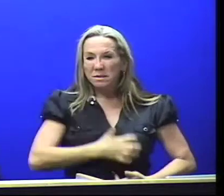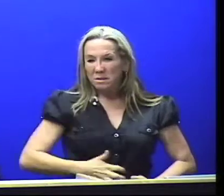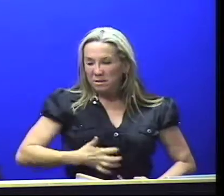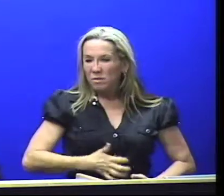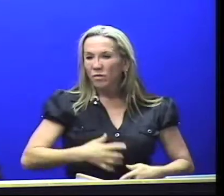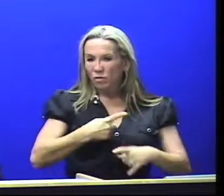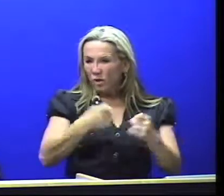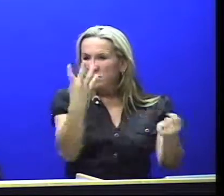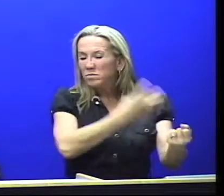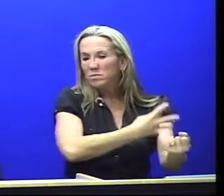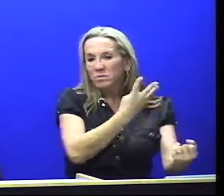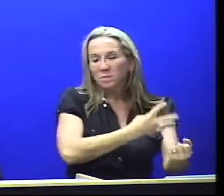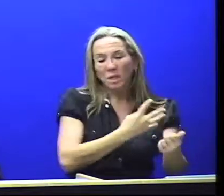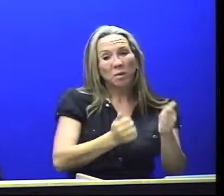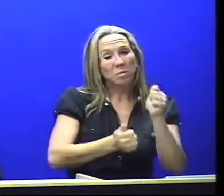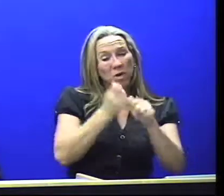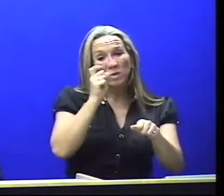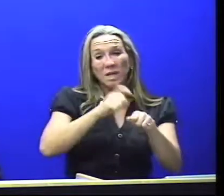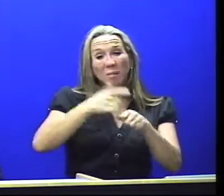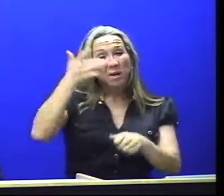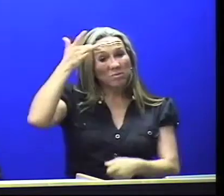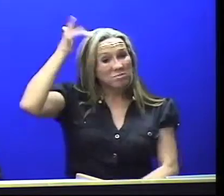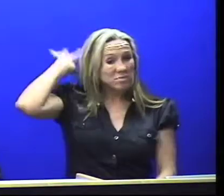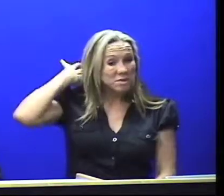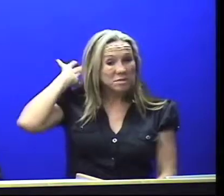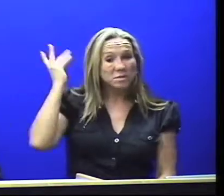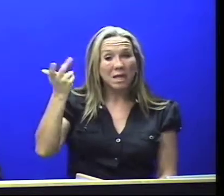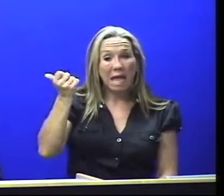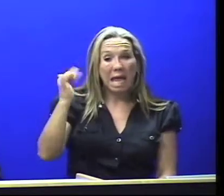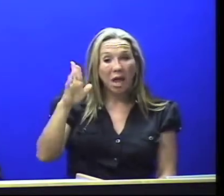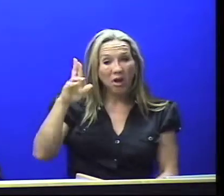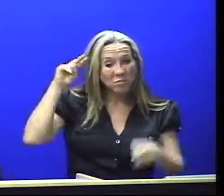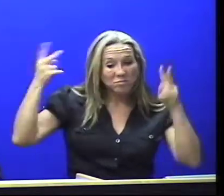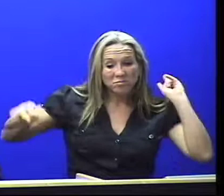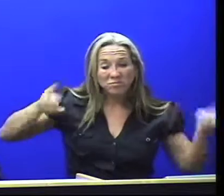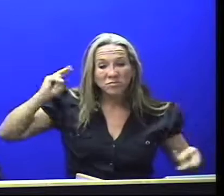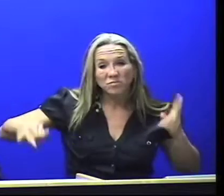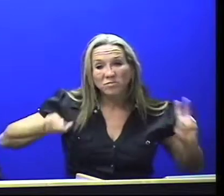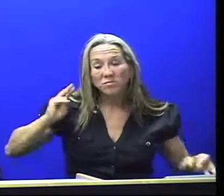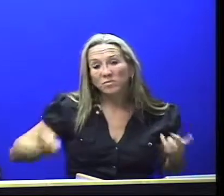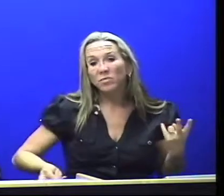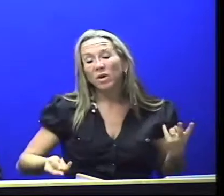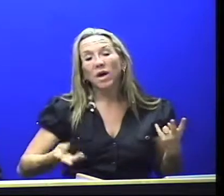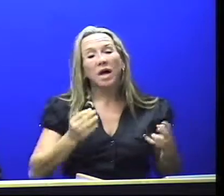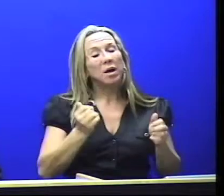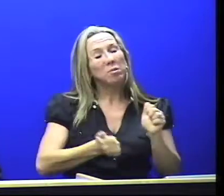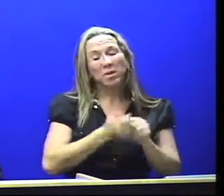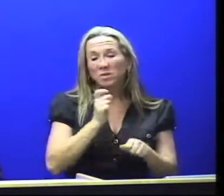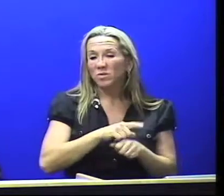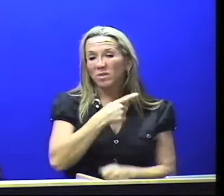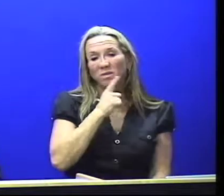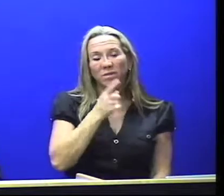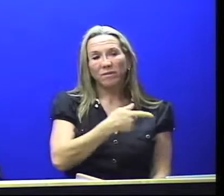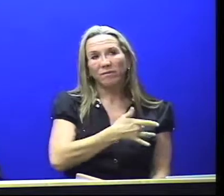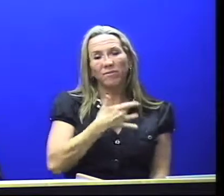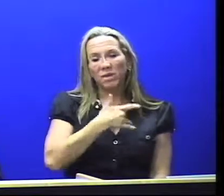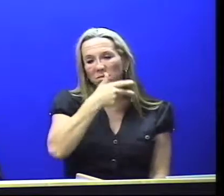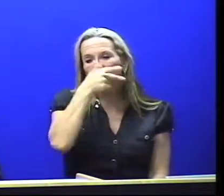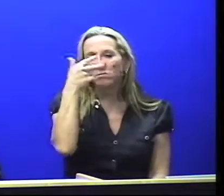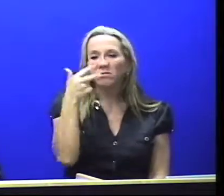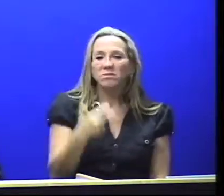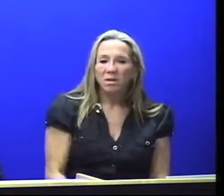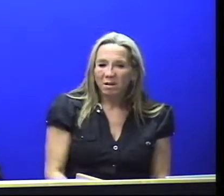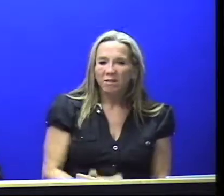They usually lose all of their hair, and they really don't feel very well. They feel